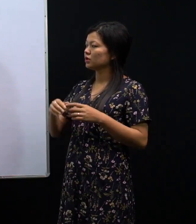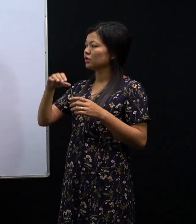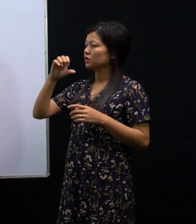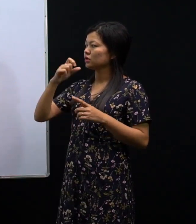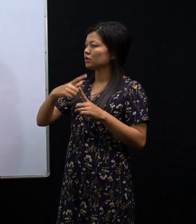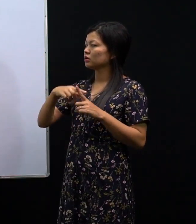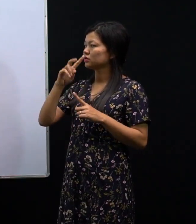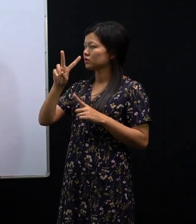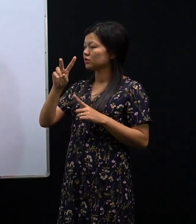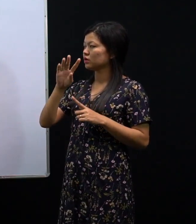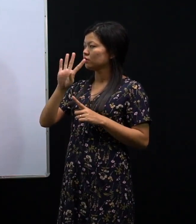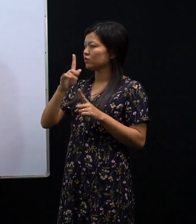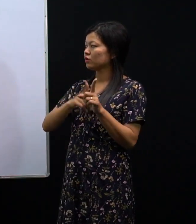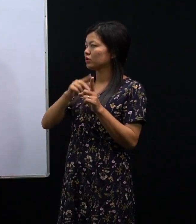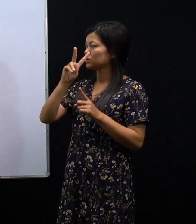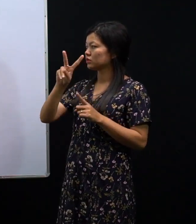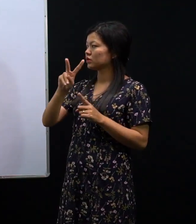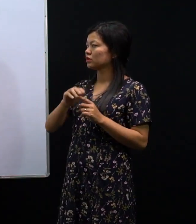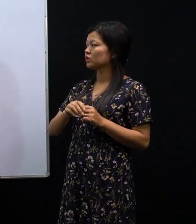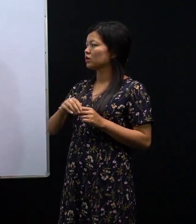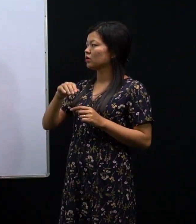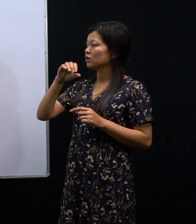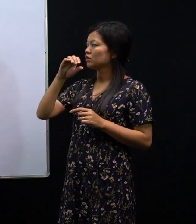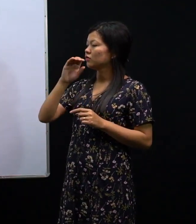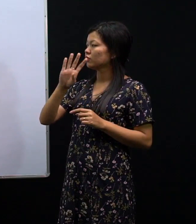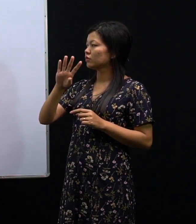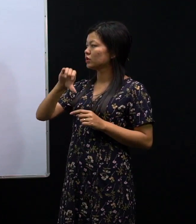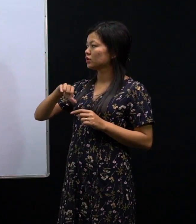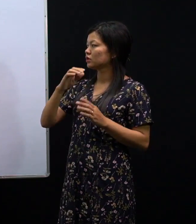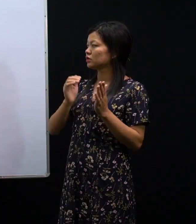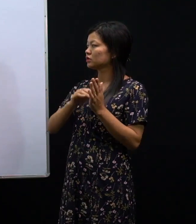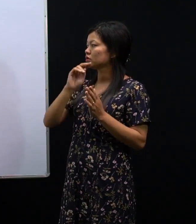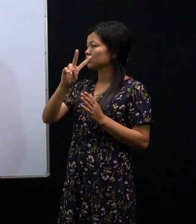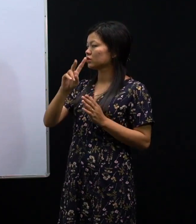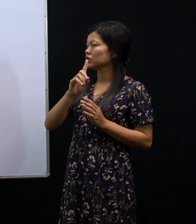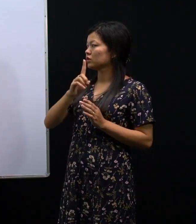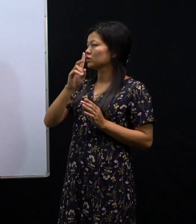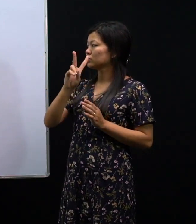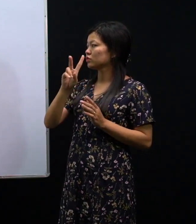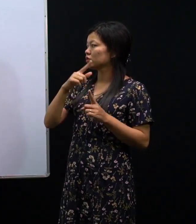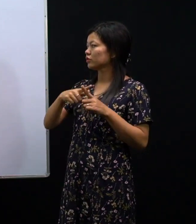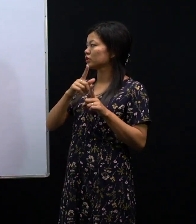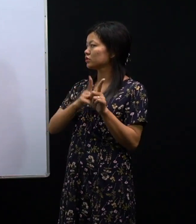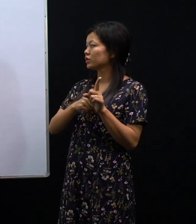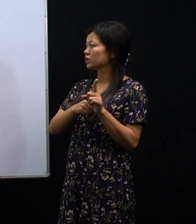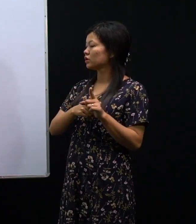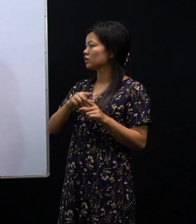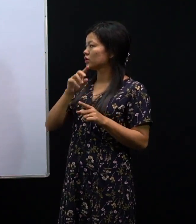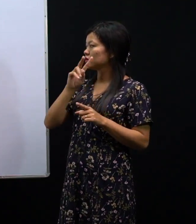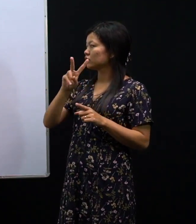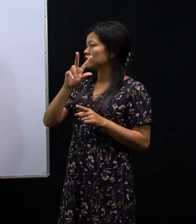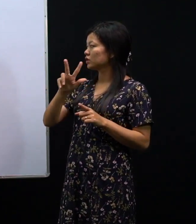4y square, 49z square, 2 3s are 6, 2s are 12xy, plus 4 7s